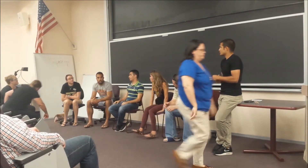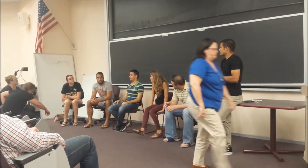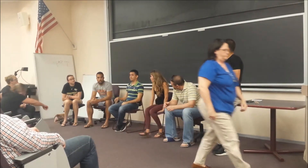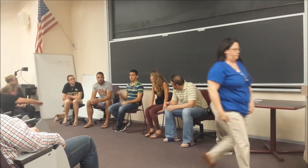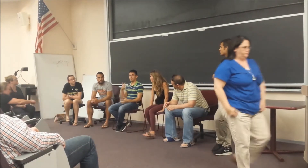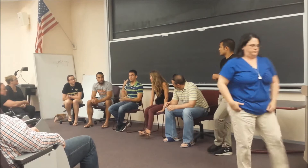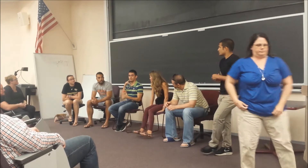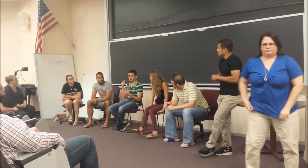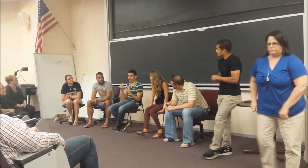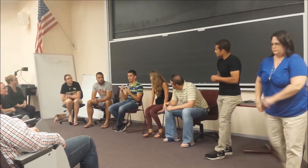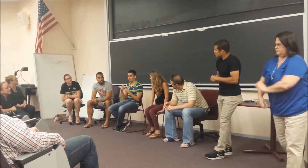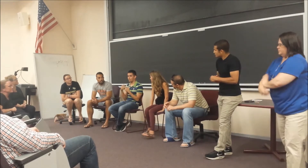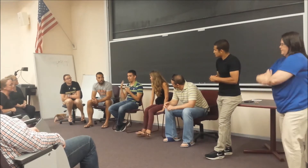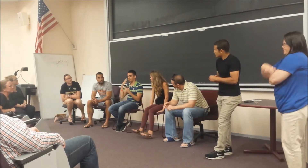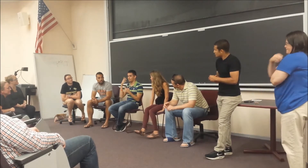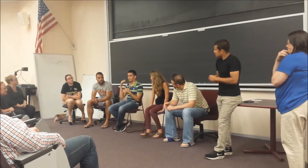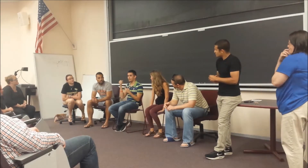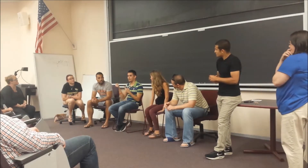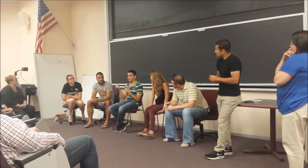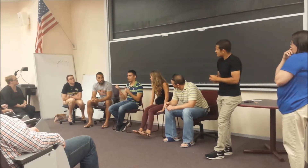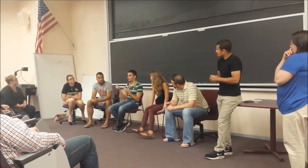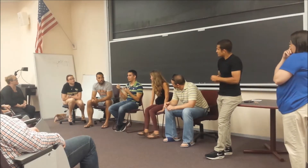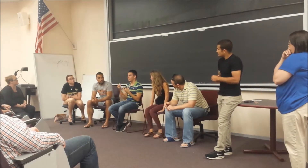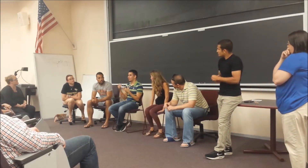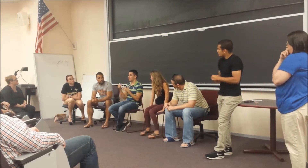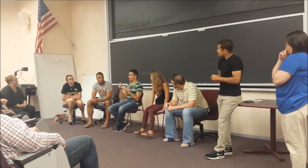huge, what's the word?